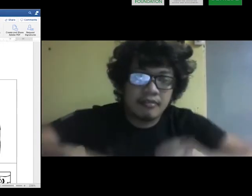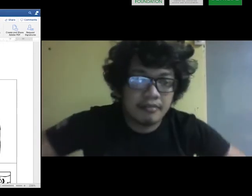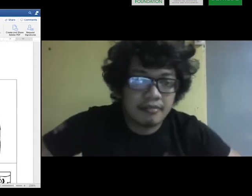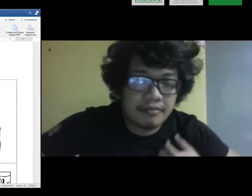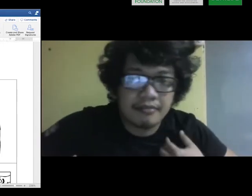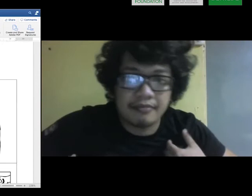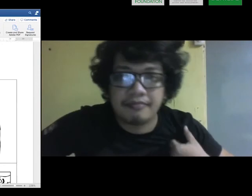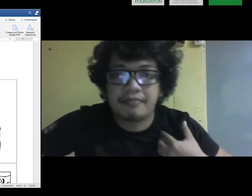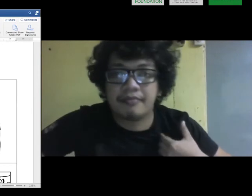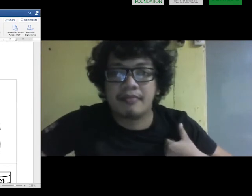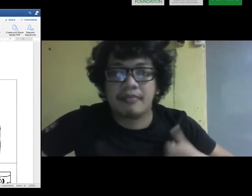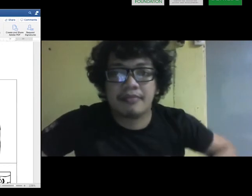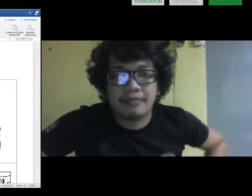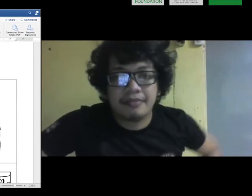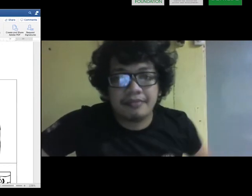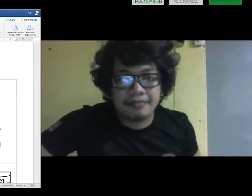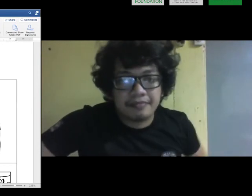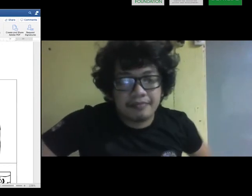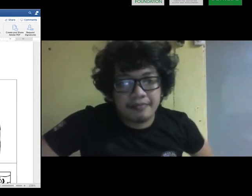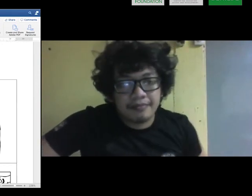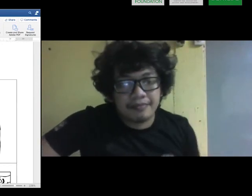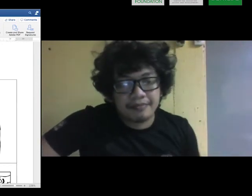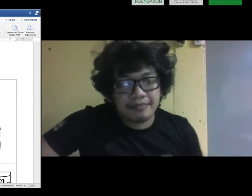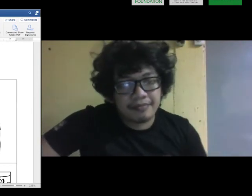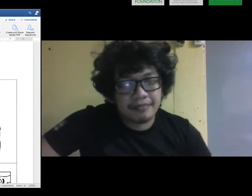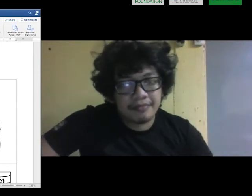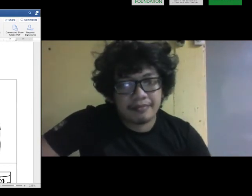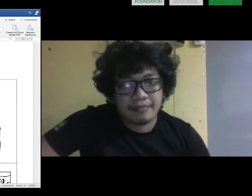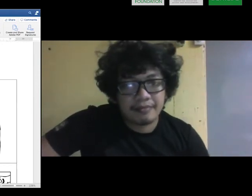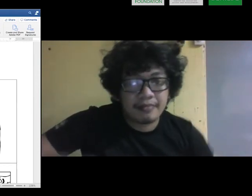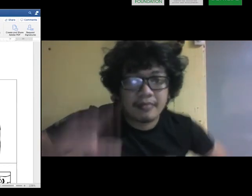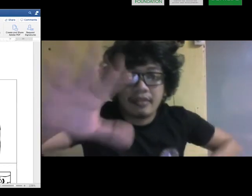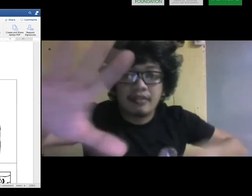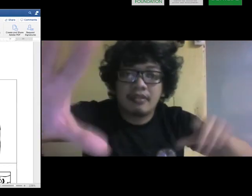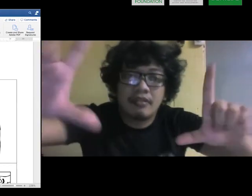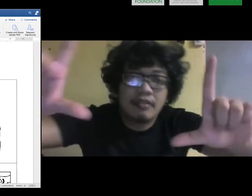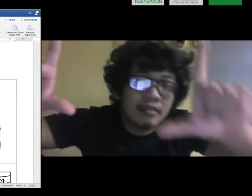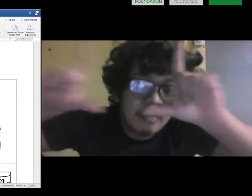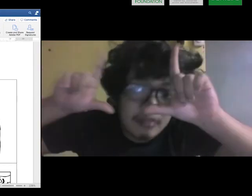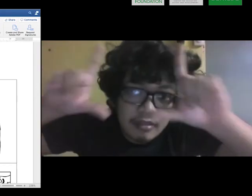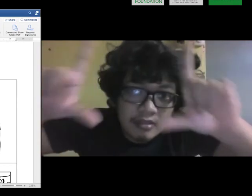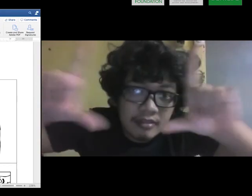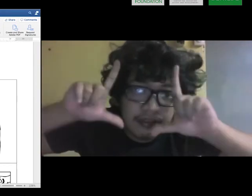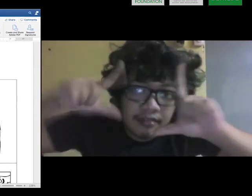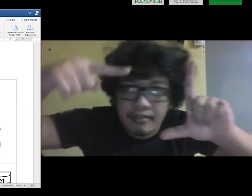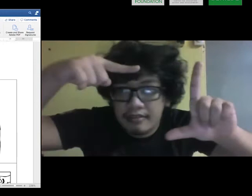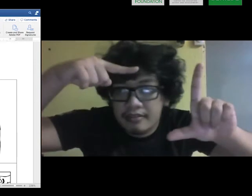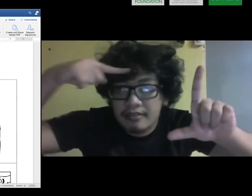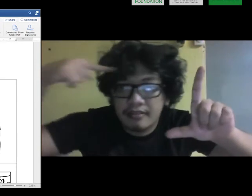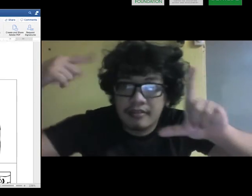Yeah, black has been fixed. Has been fixed. Okay. Yeah, And what